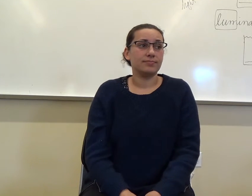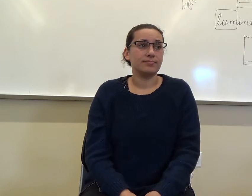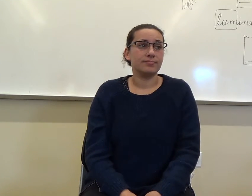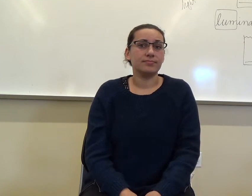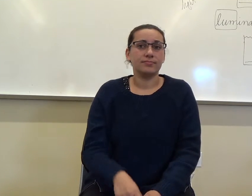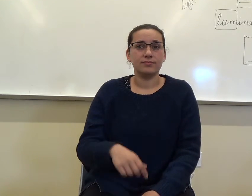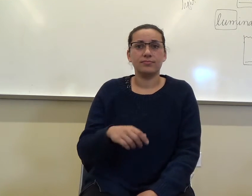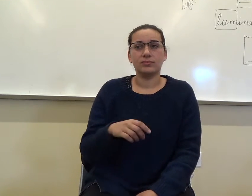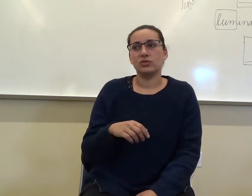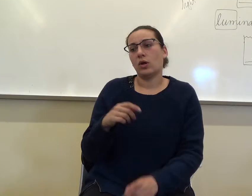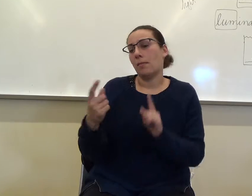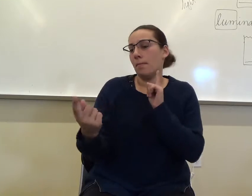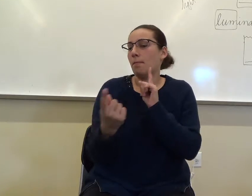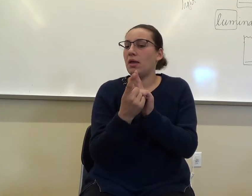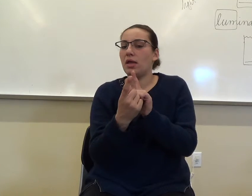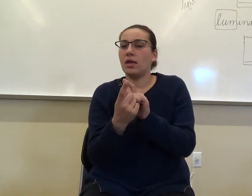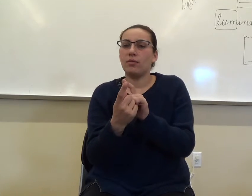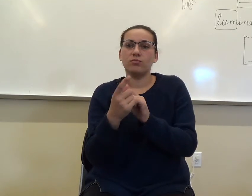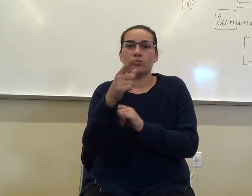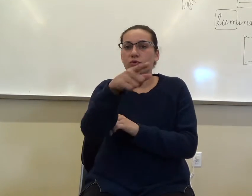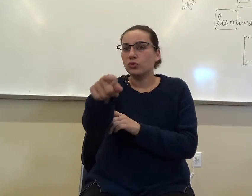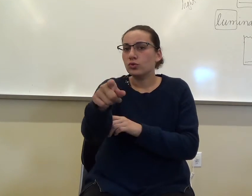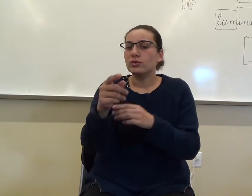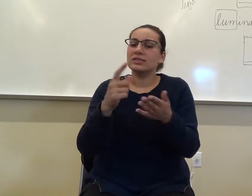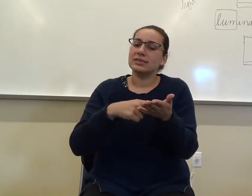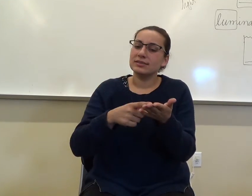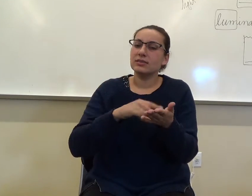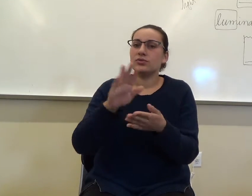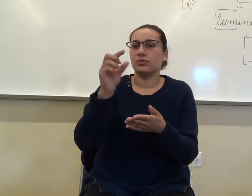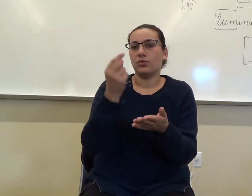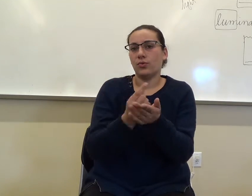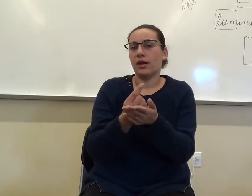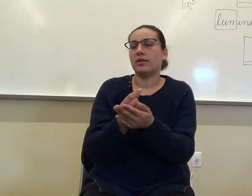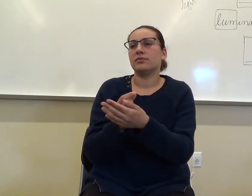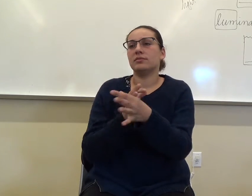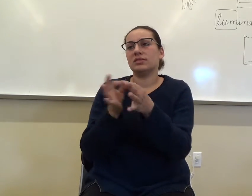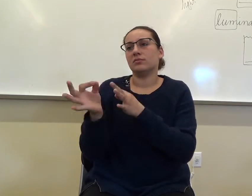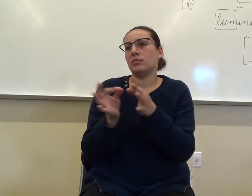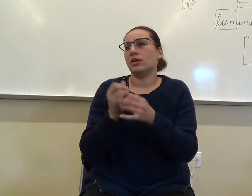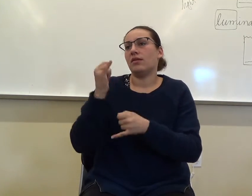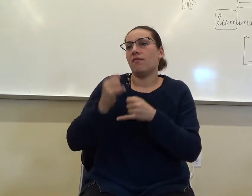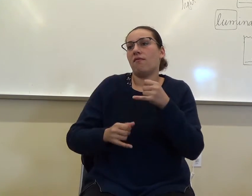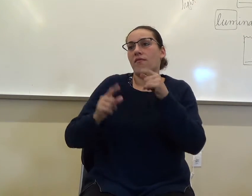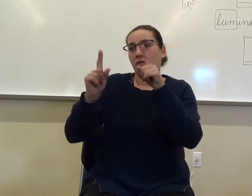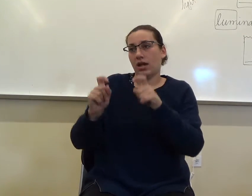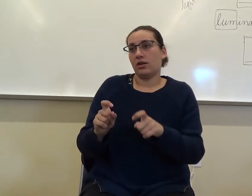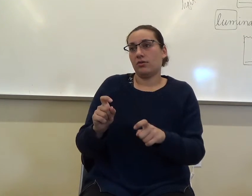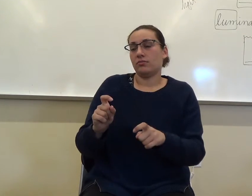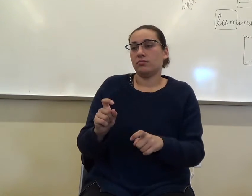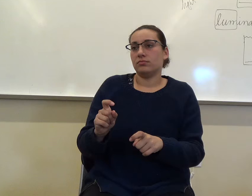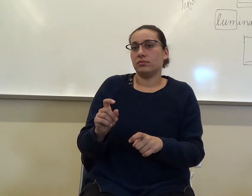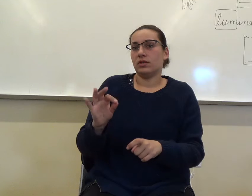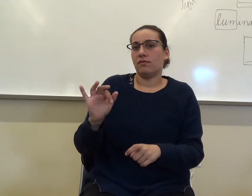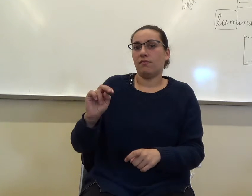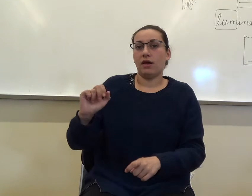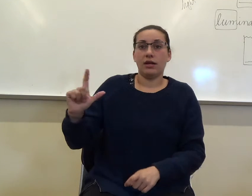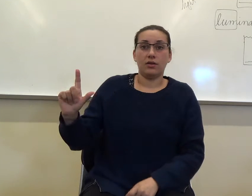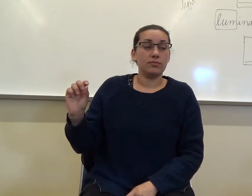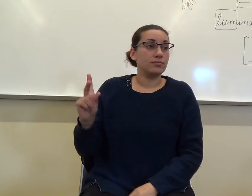the course grades, and go over the final. Okay? So just be aware that it's a good idea to start,